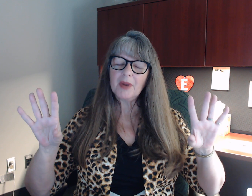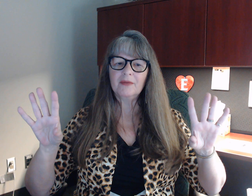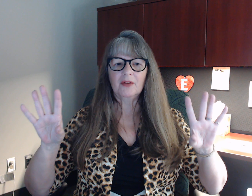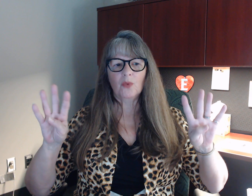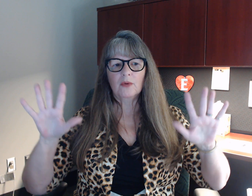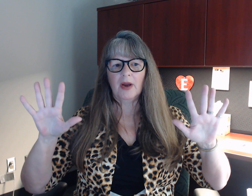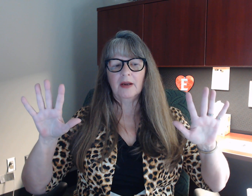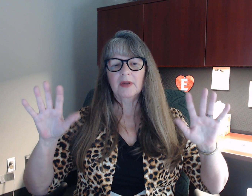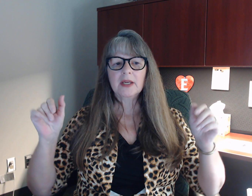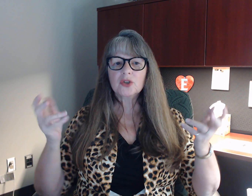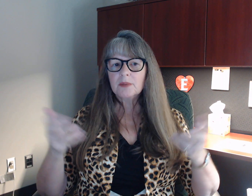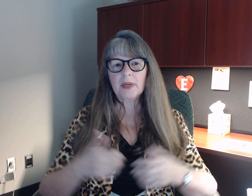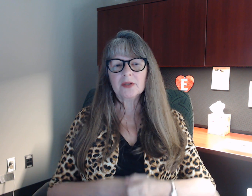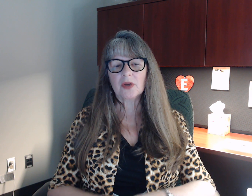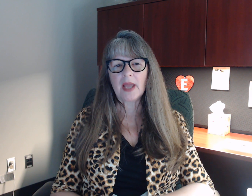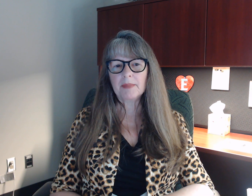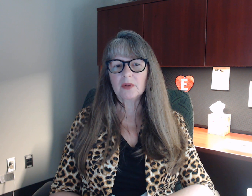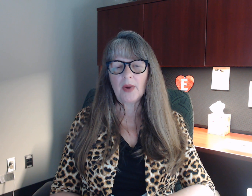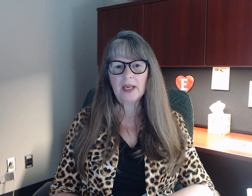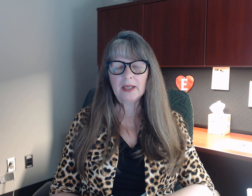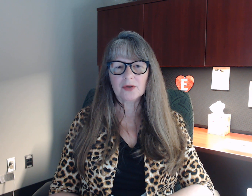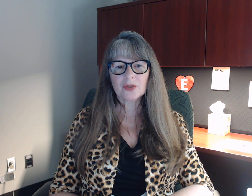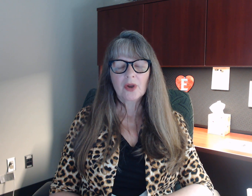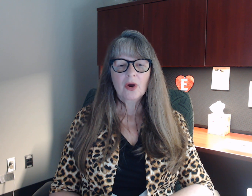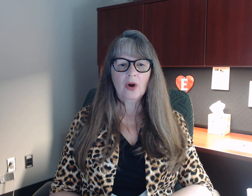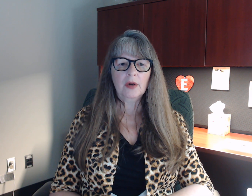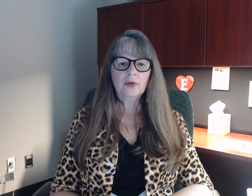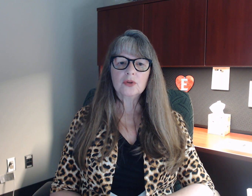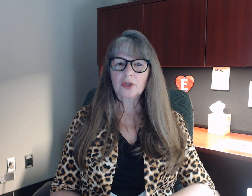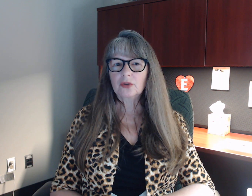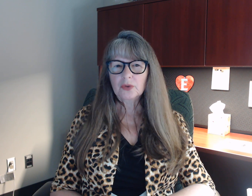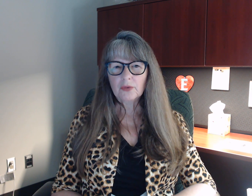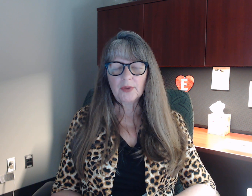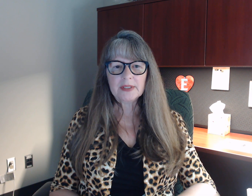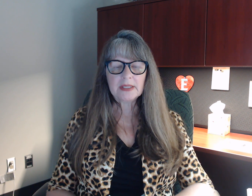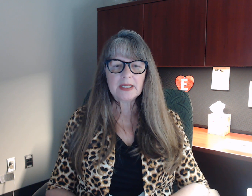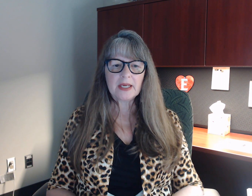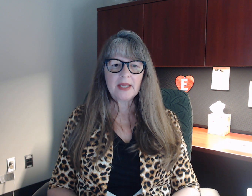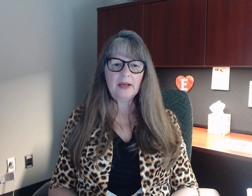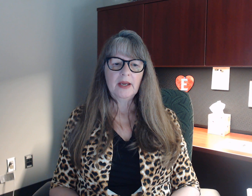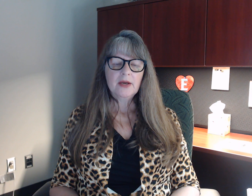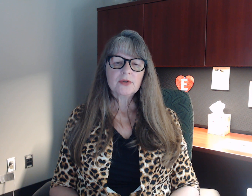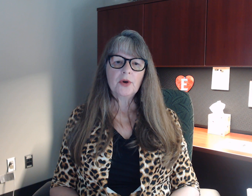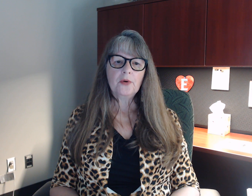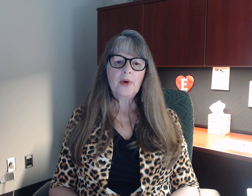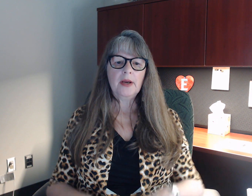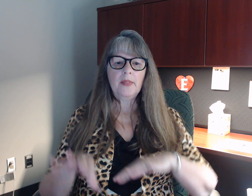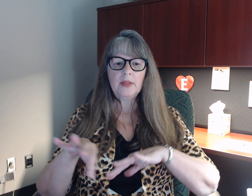like 4 or 5. Just depends on how big the wedding is. They usually include their friends and things like that. So,